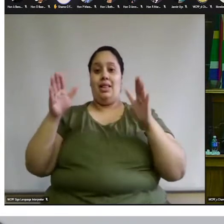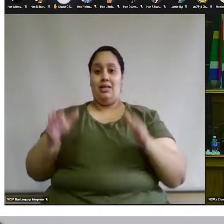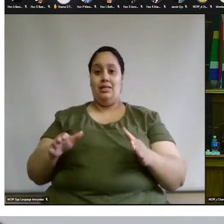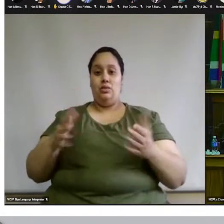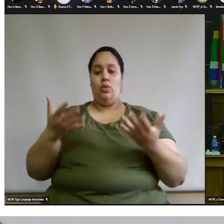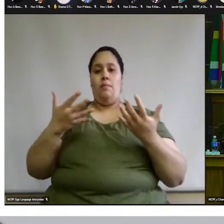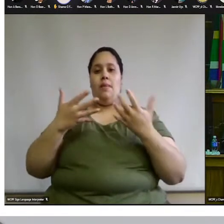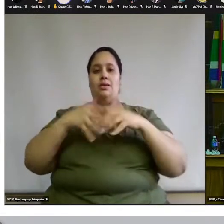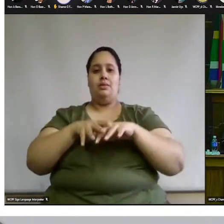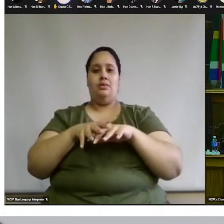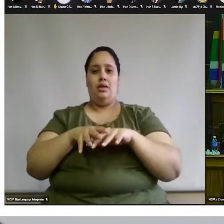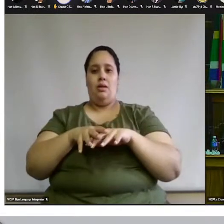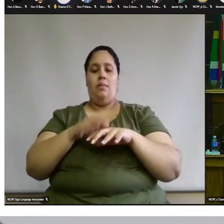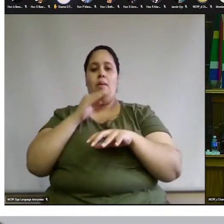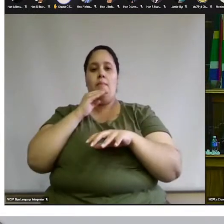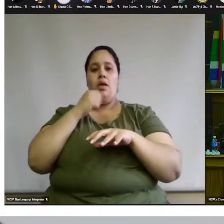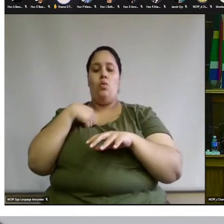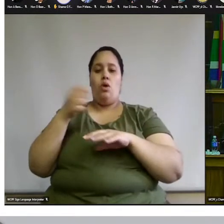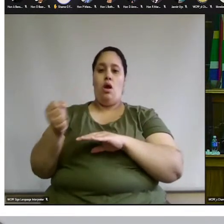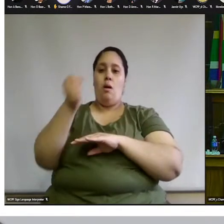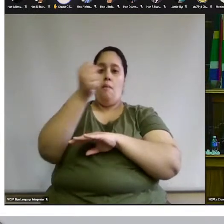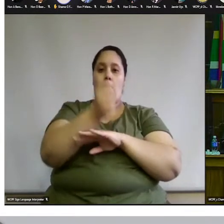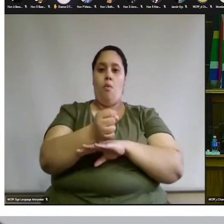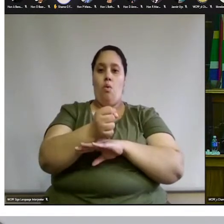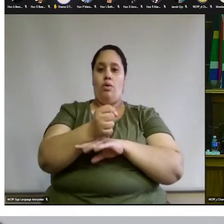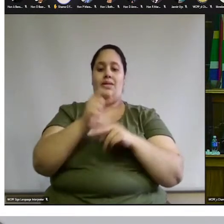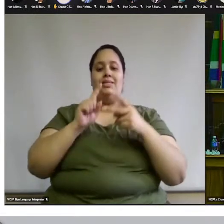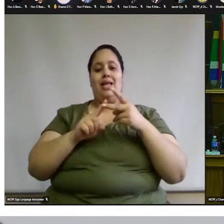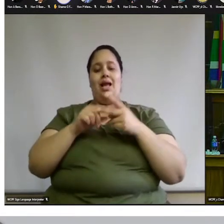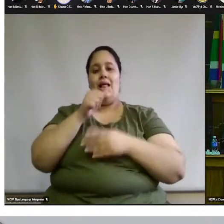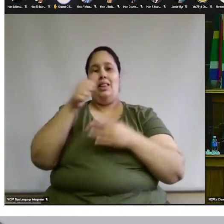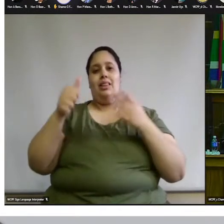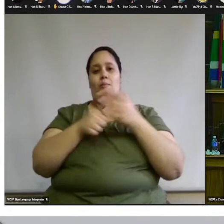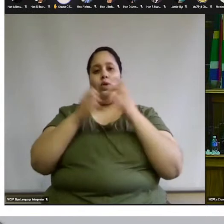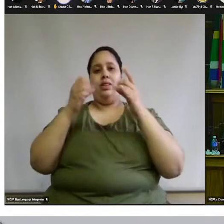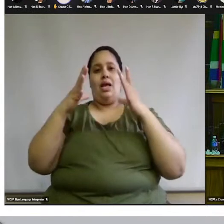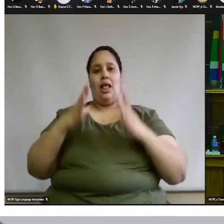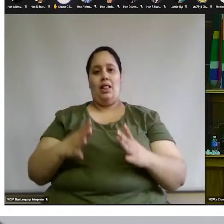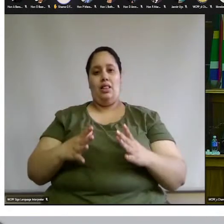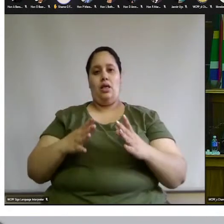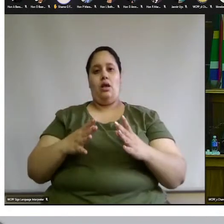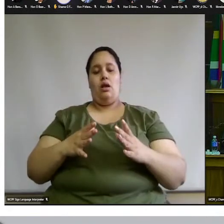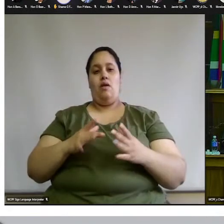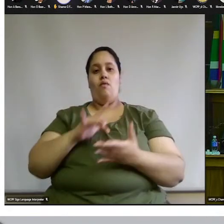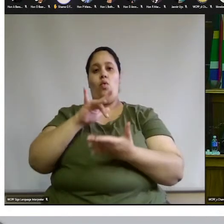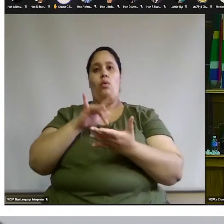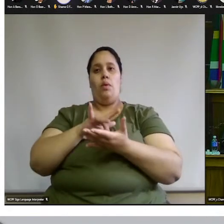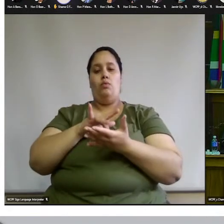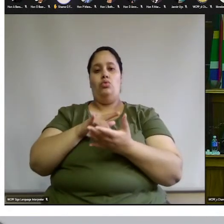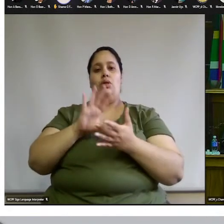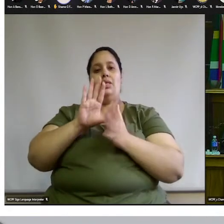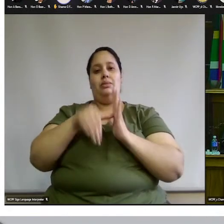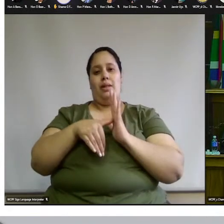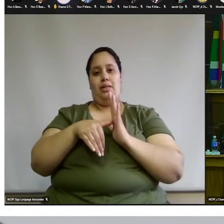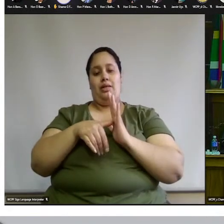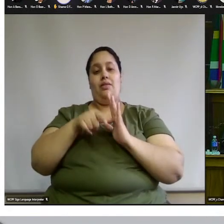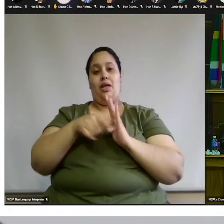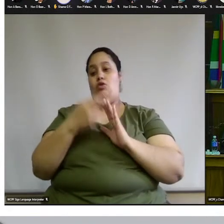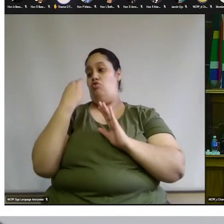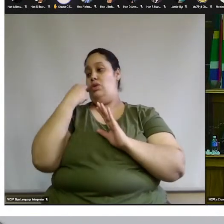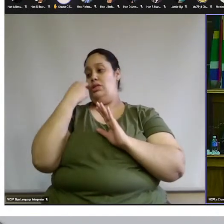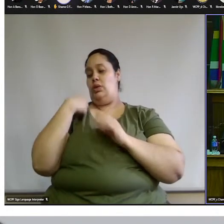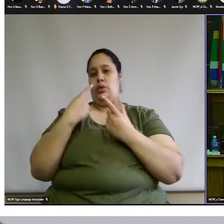by actually appointing a second deputy director to the post of disability. And that was done recently. So